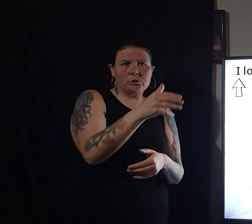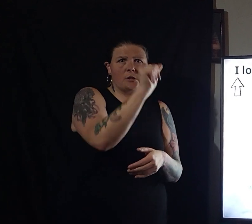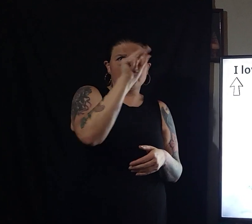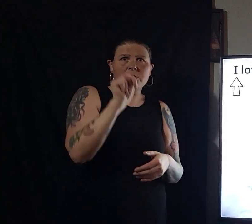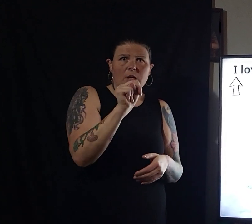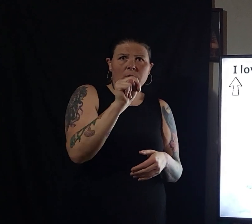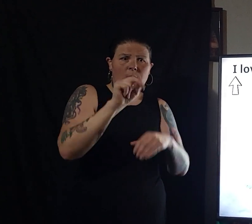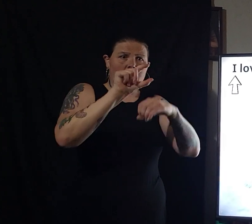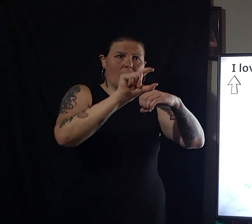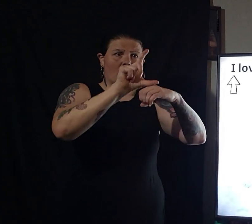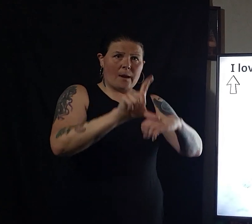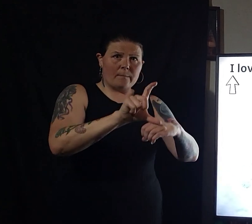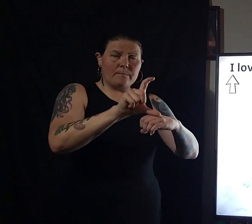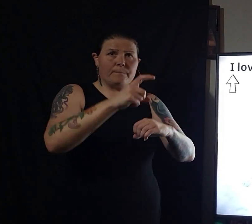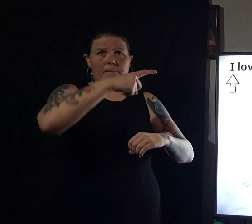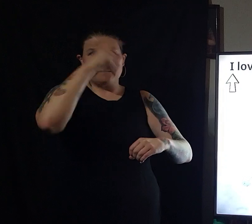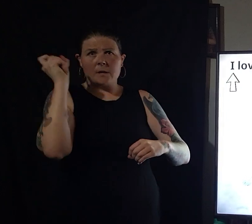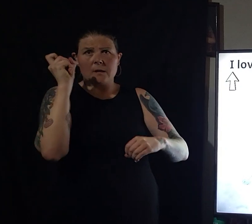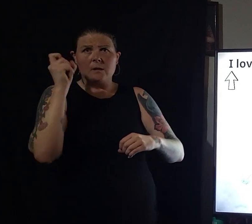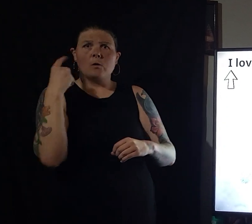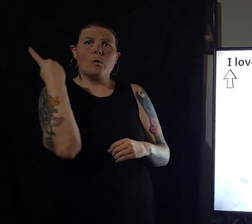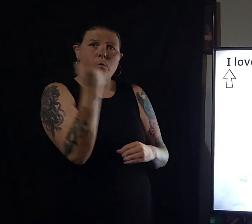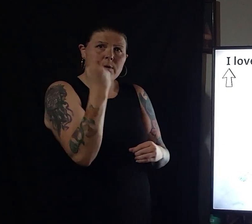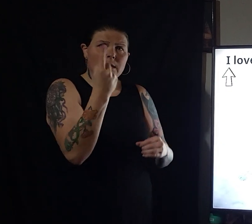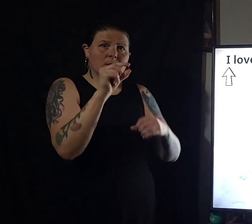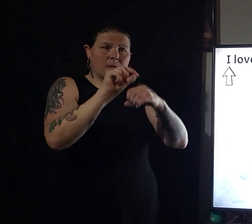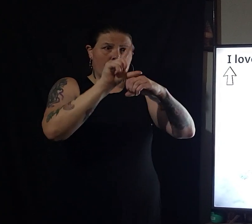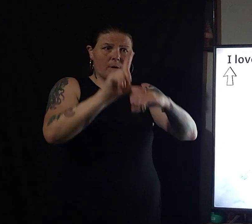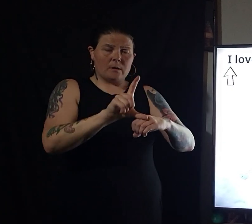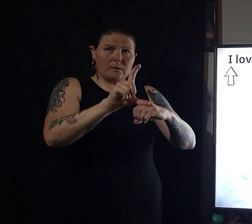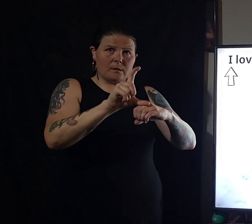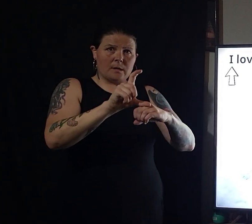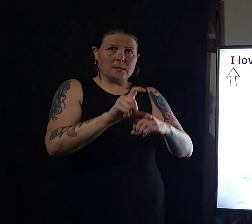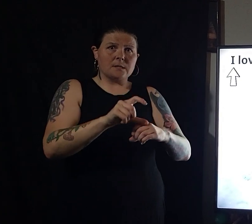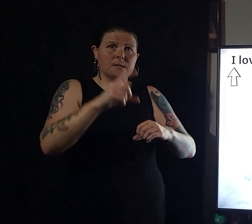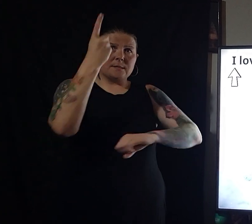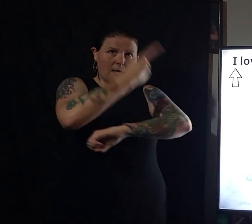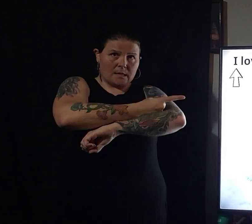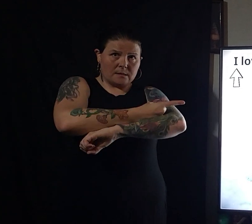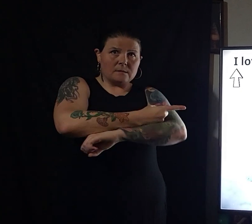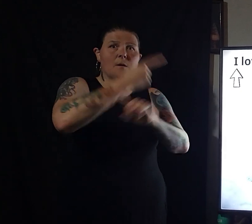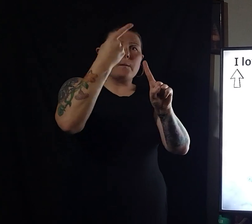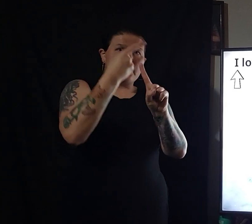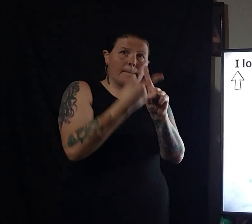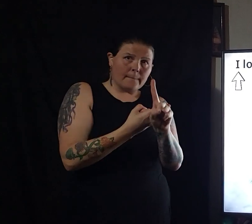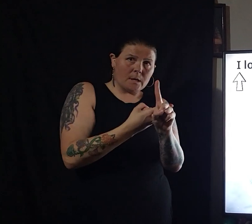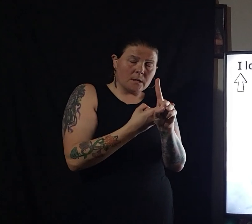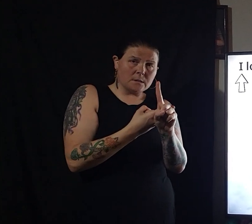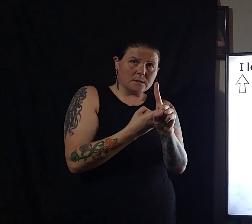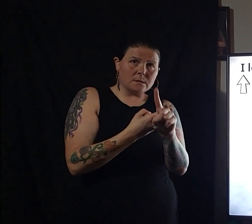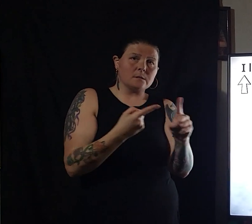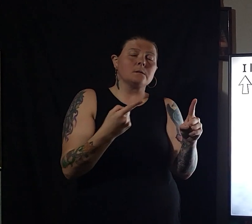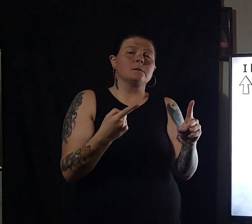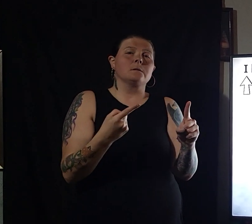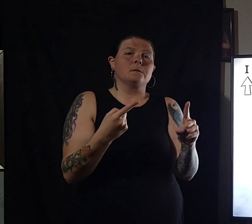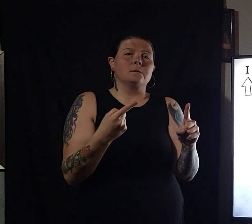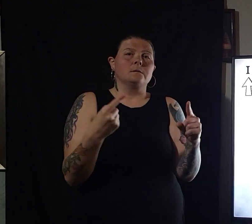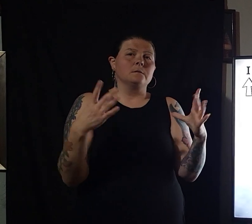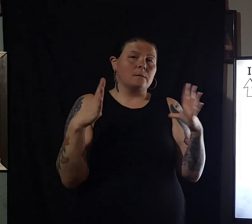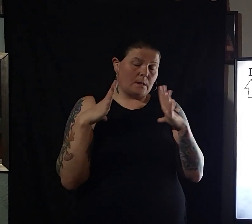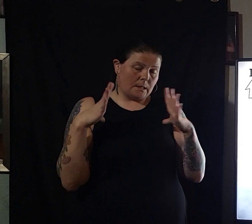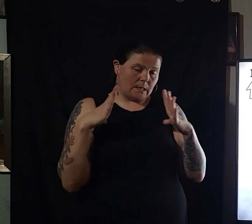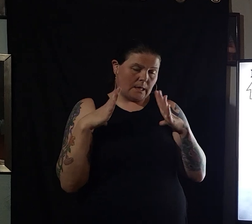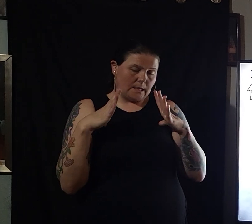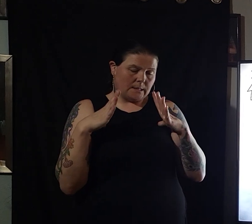is capitalized because we always capitalize days, months,